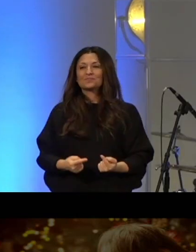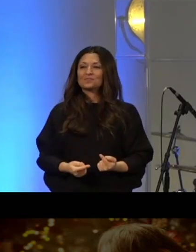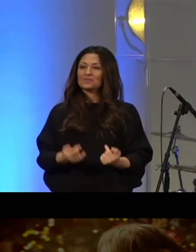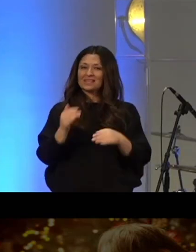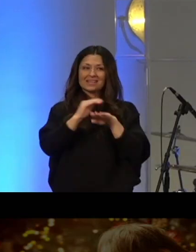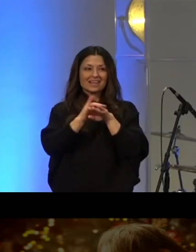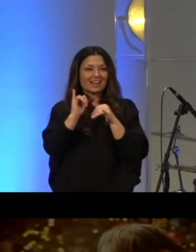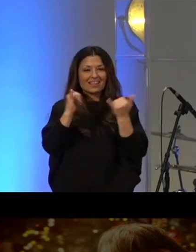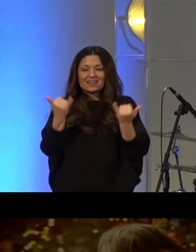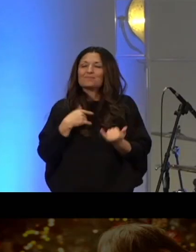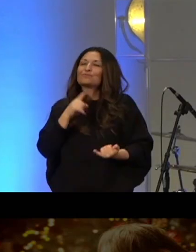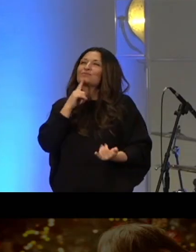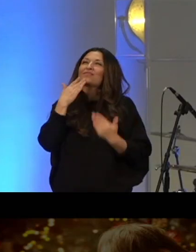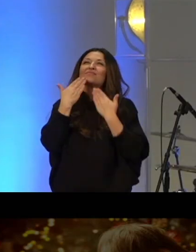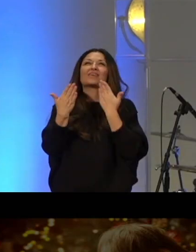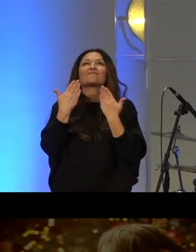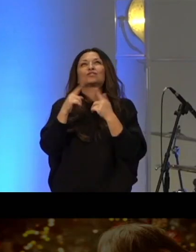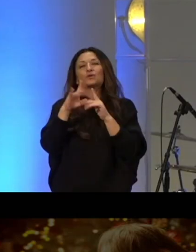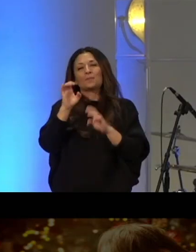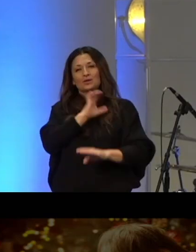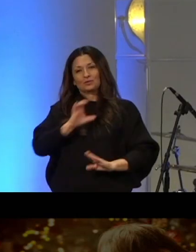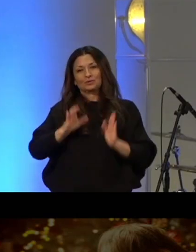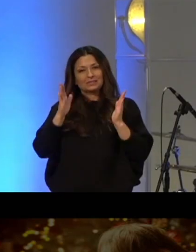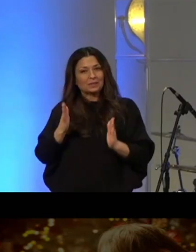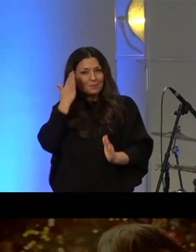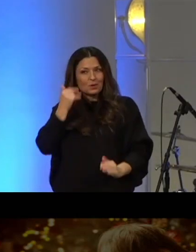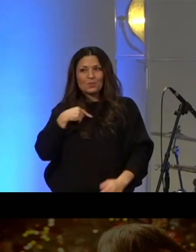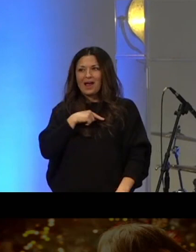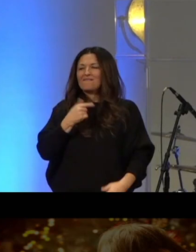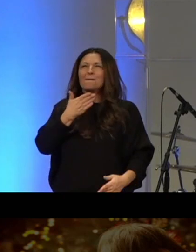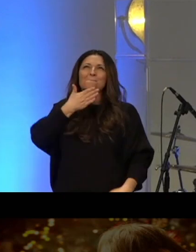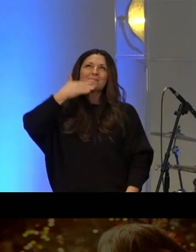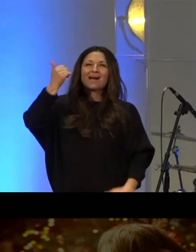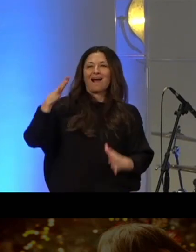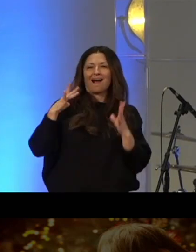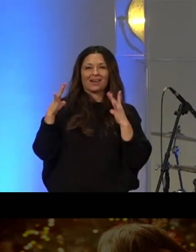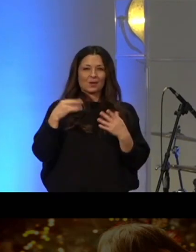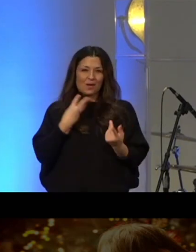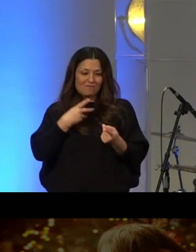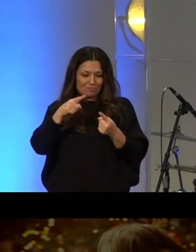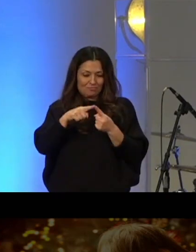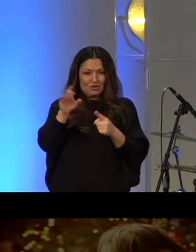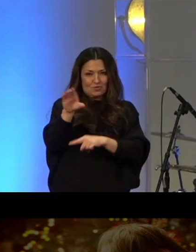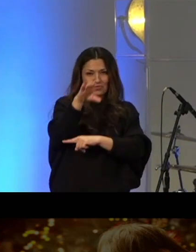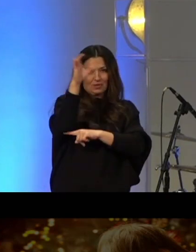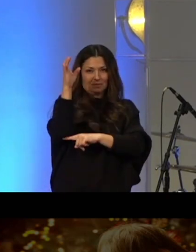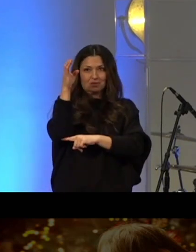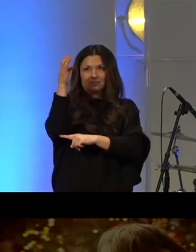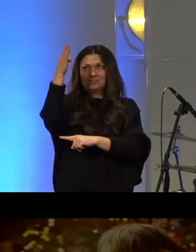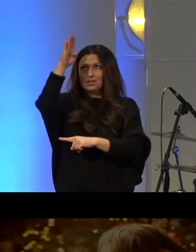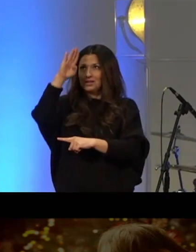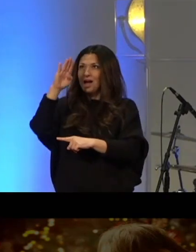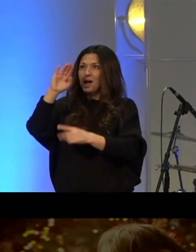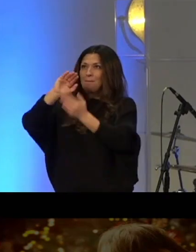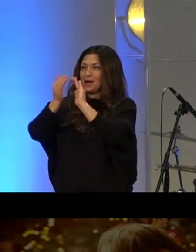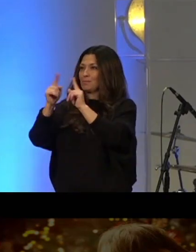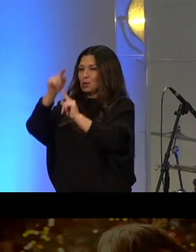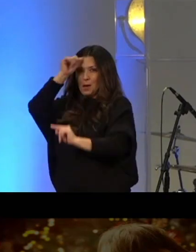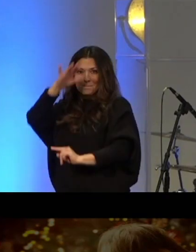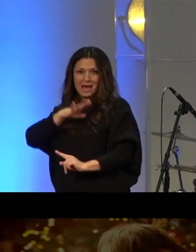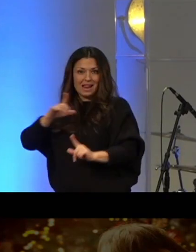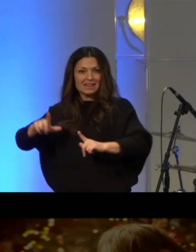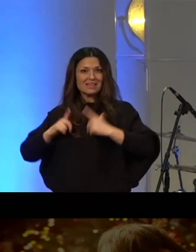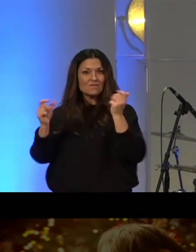Christian because we have the best holidays, don't we? I mean, we have Christmas where we celebrate that God became a man and lived among us. How amazing is